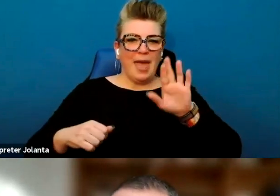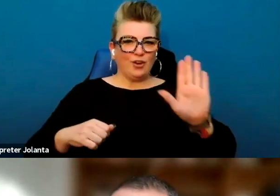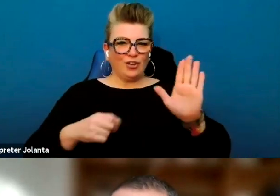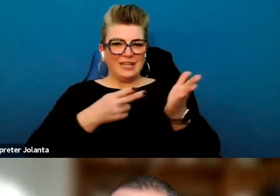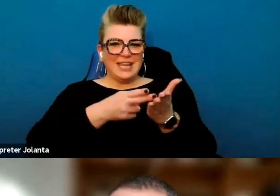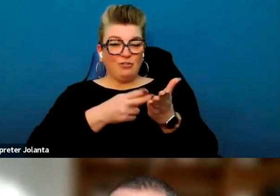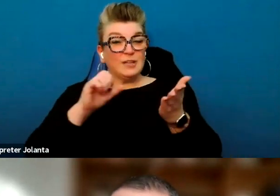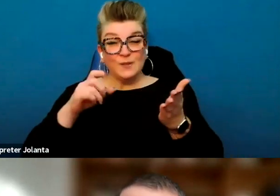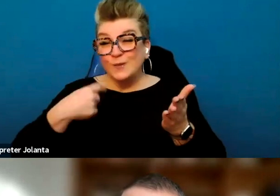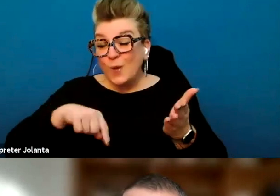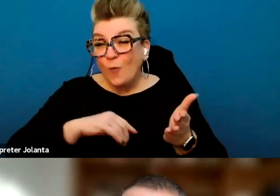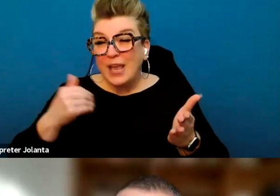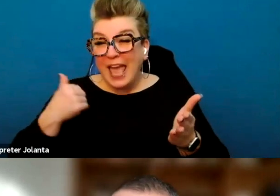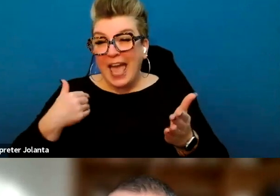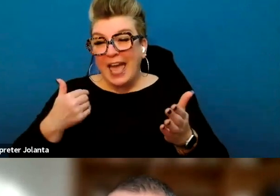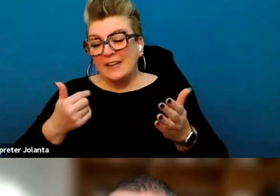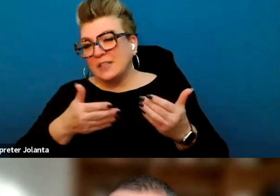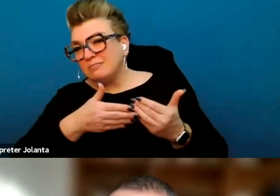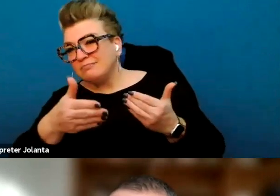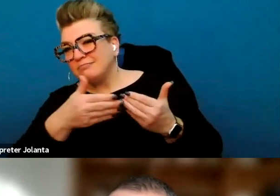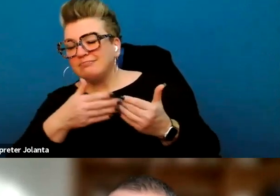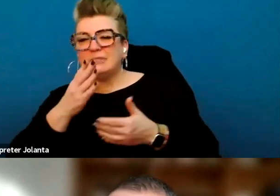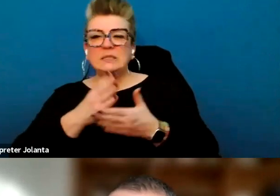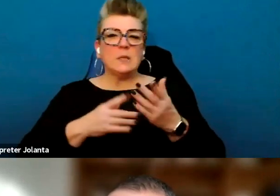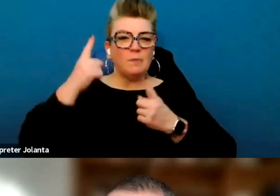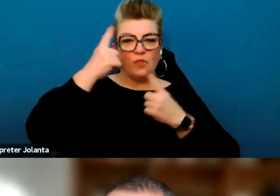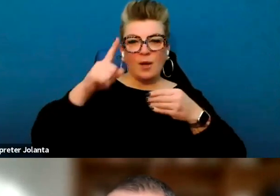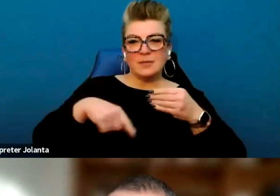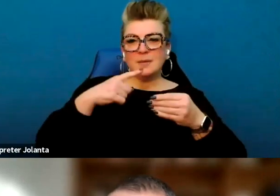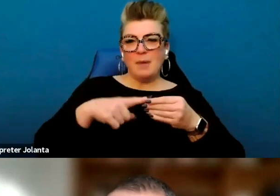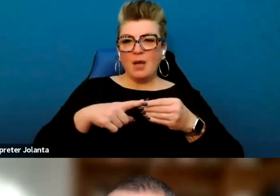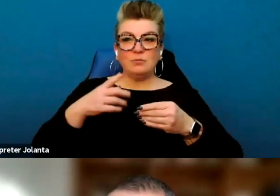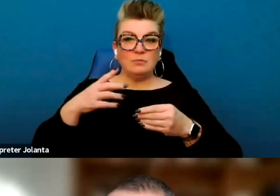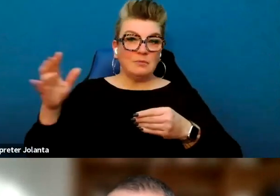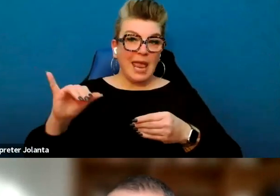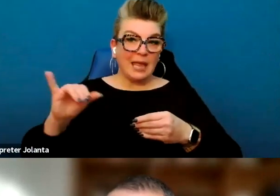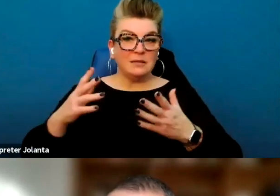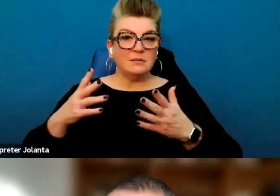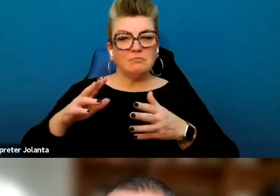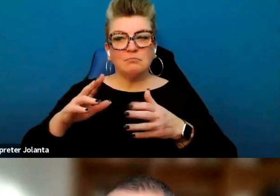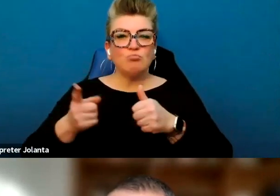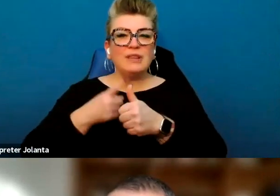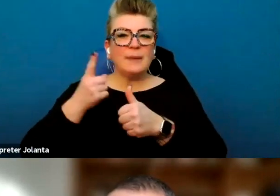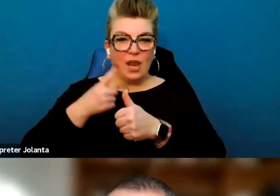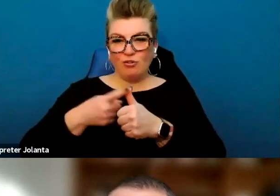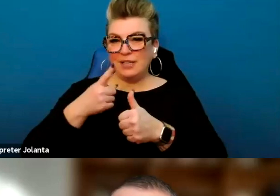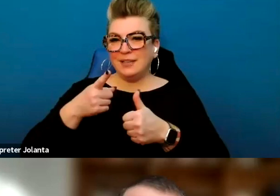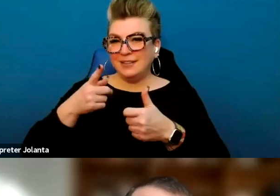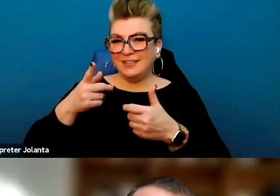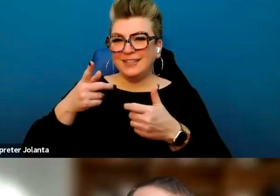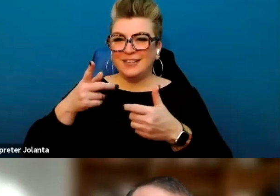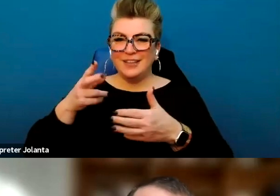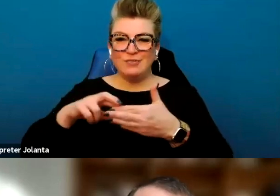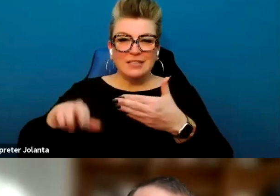have actually some thoughts about and some preliminary results on that kind of as well. Like, could